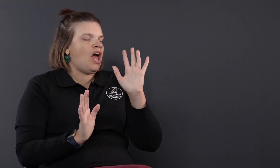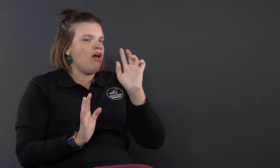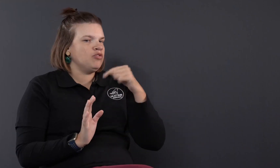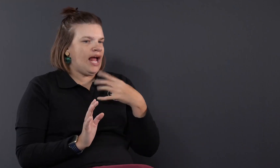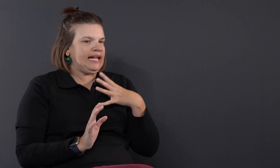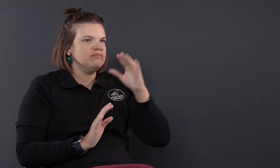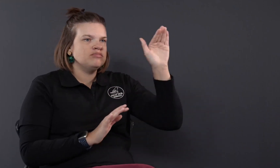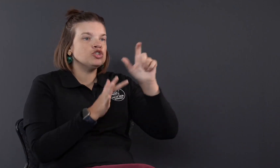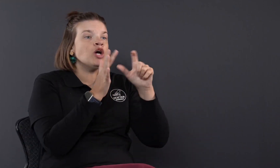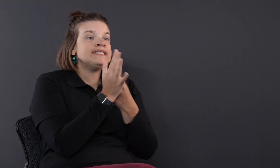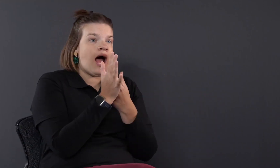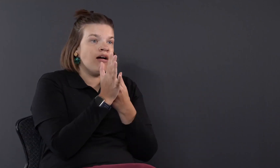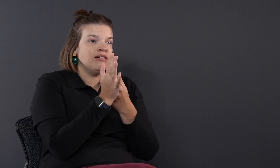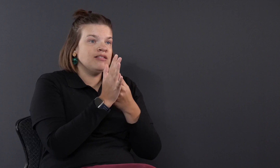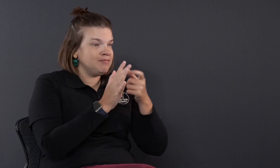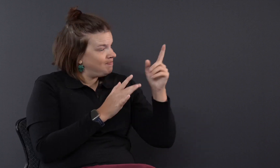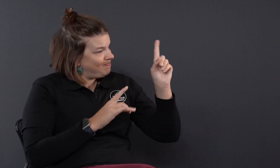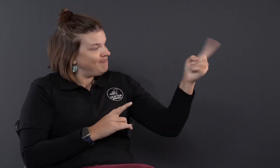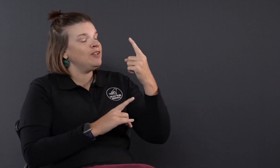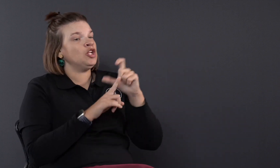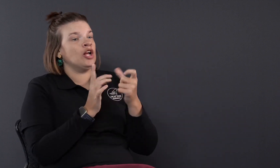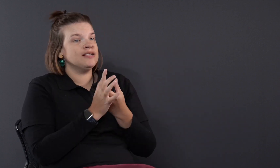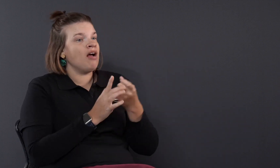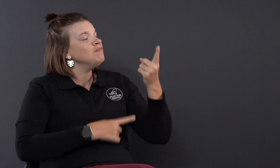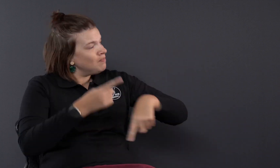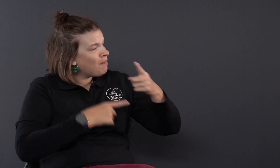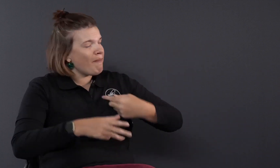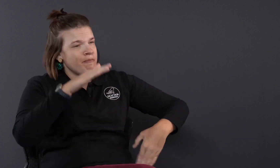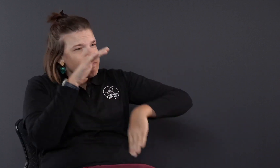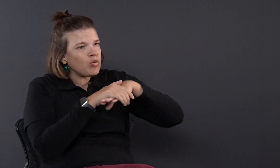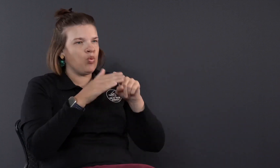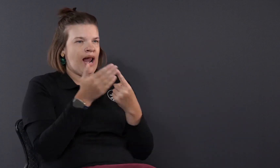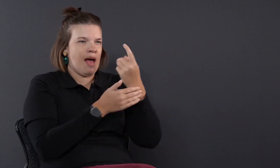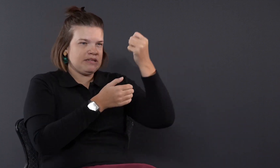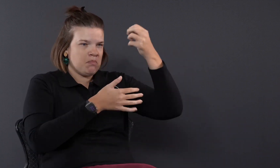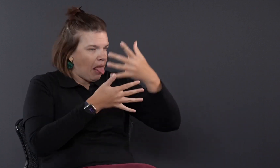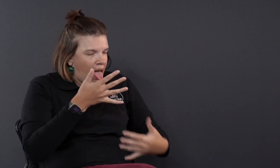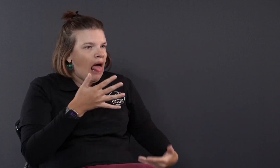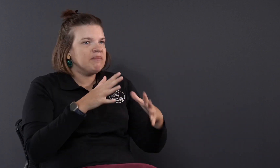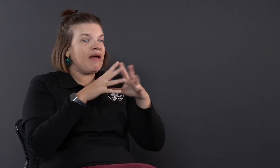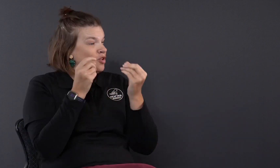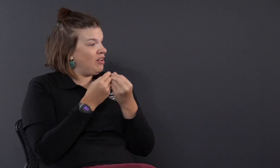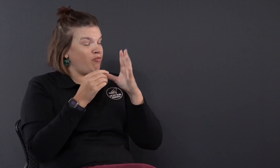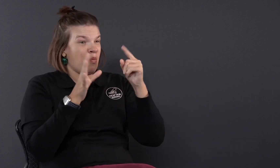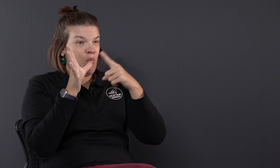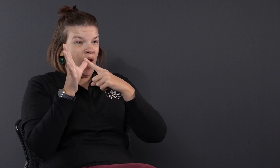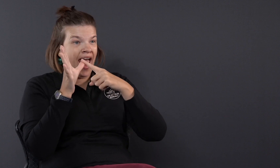So I insisted that the doctor tell me absolutely everything. All of the details from A all the way to